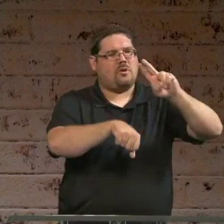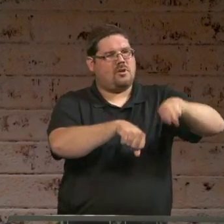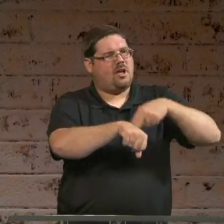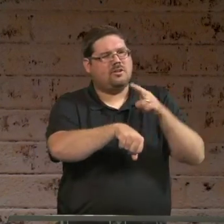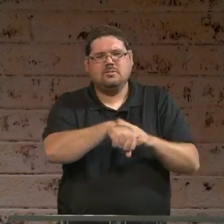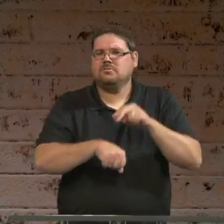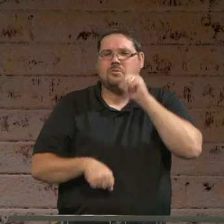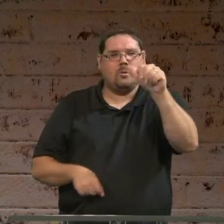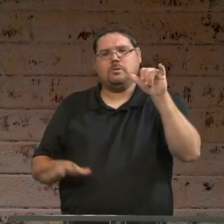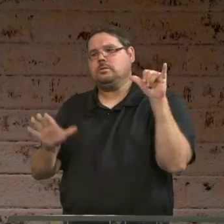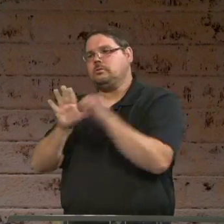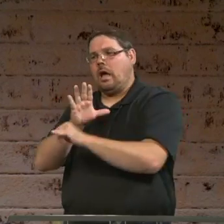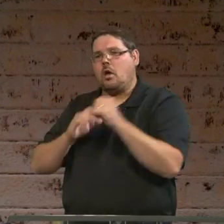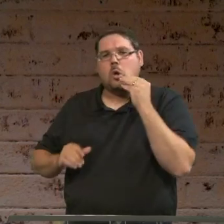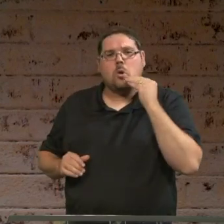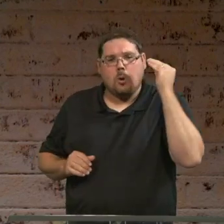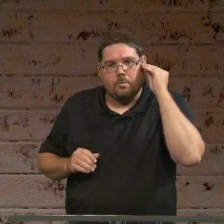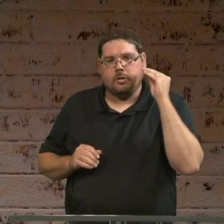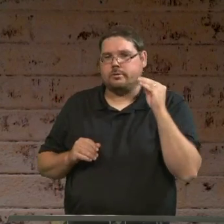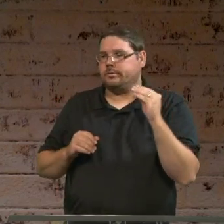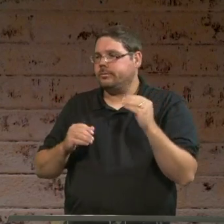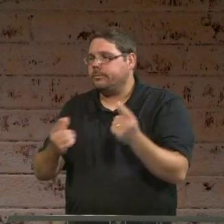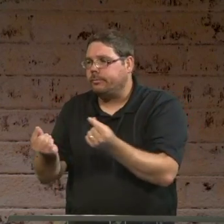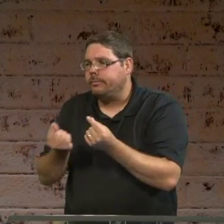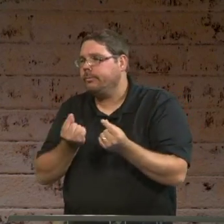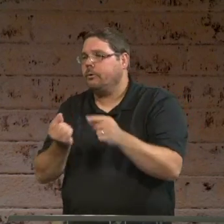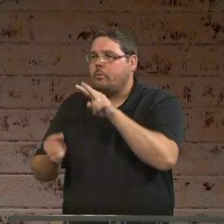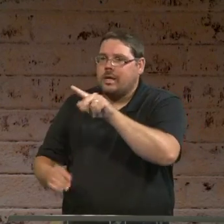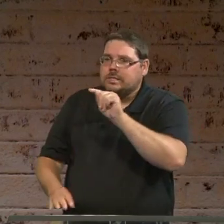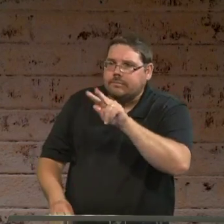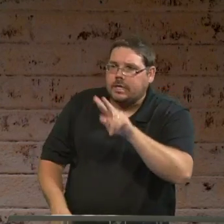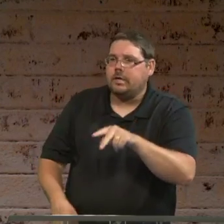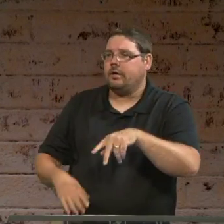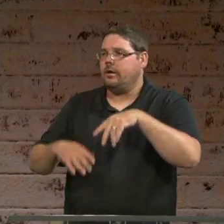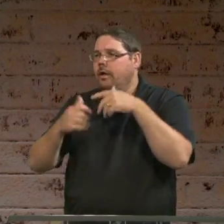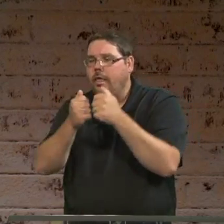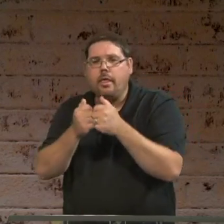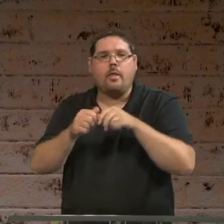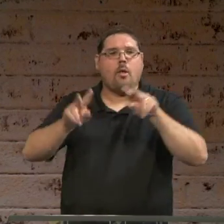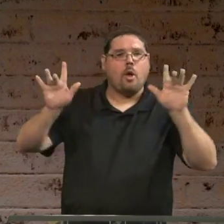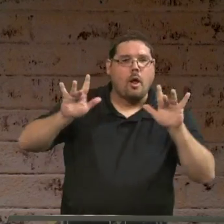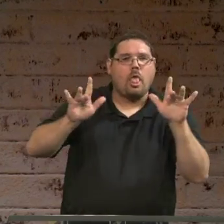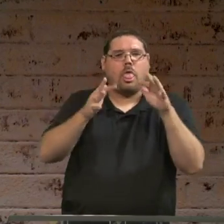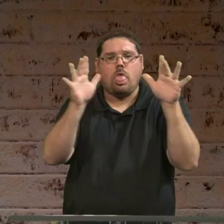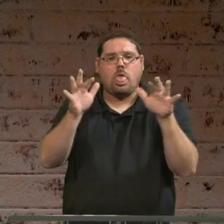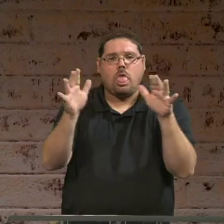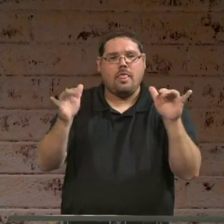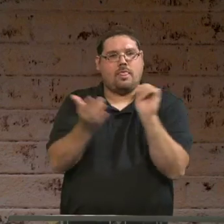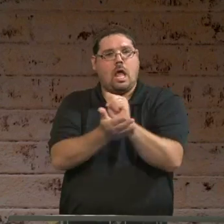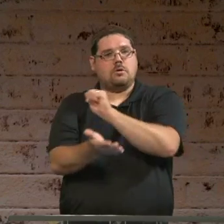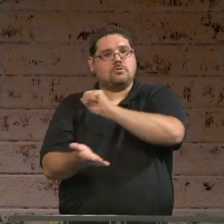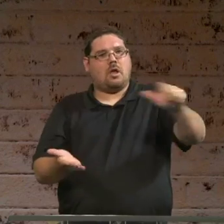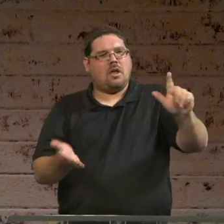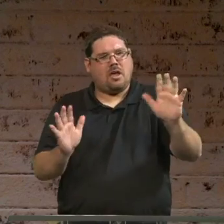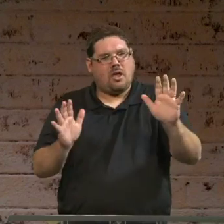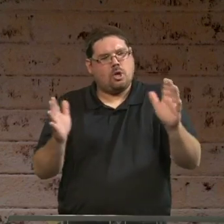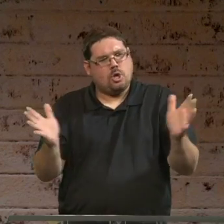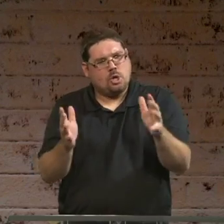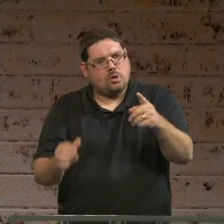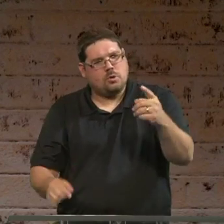me encourage you to get out there in nature. Don't just be stuck at home and watch television and play games and watch the